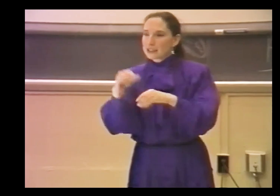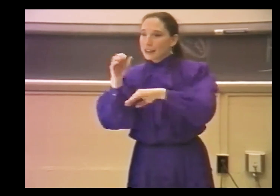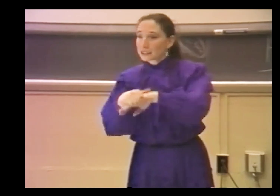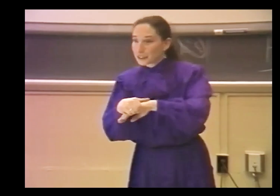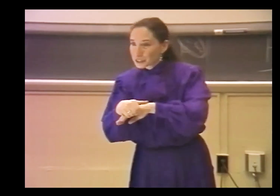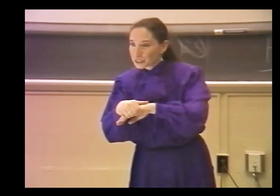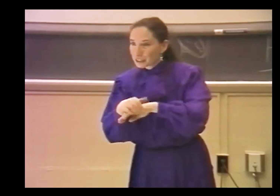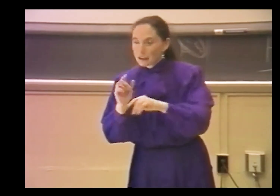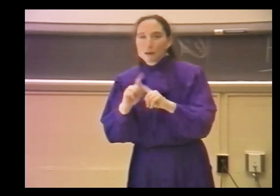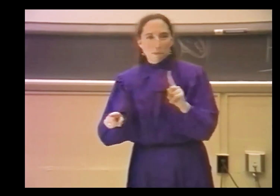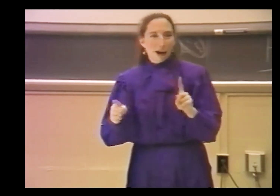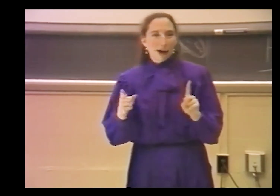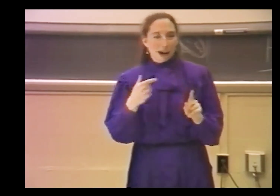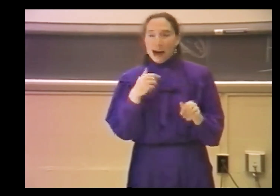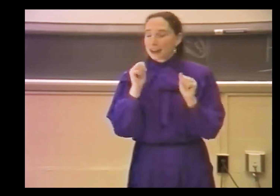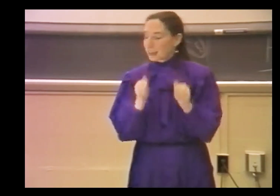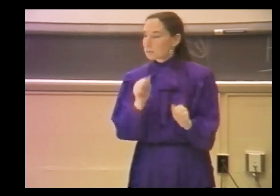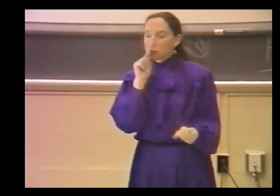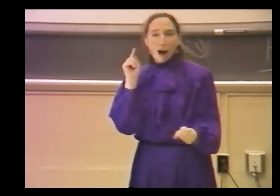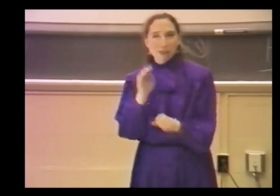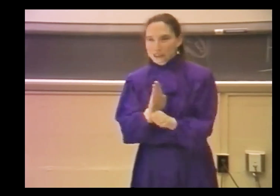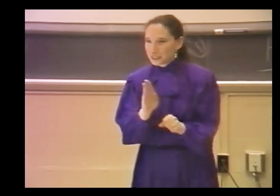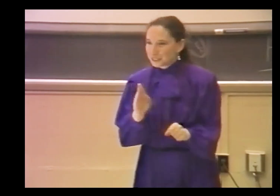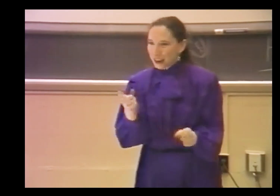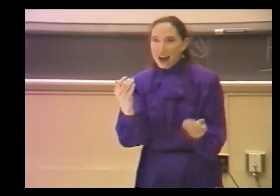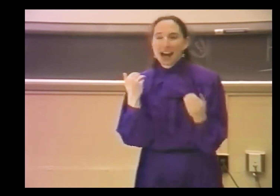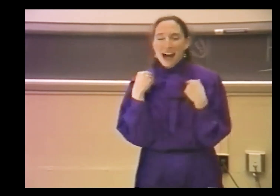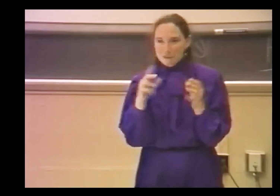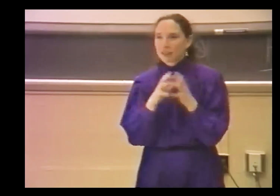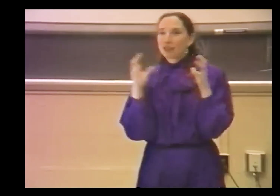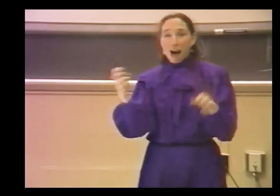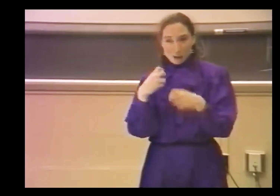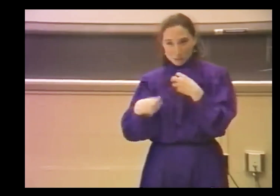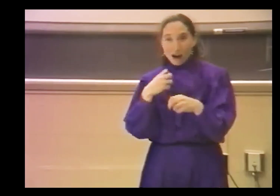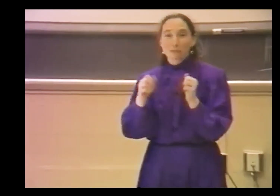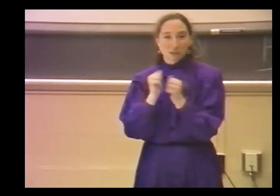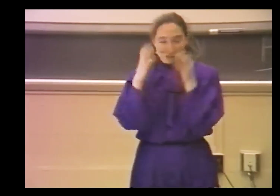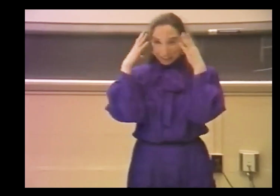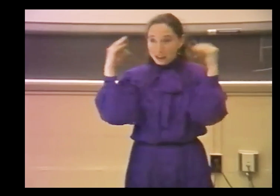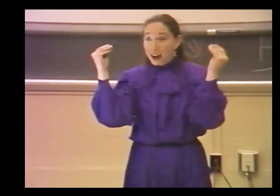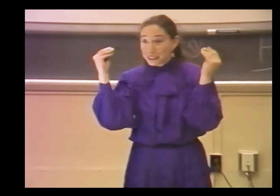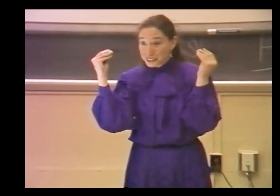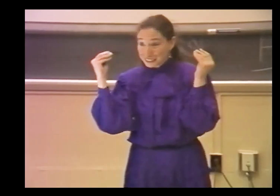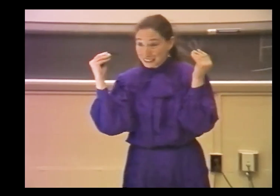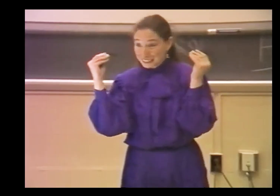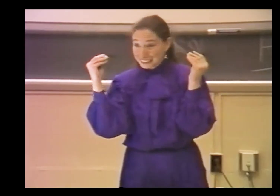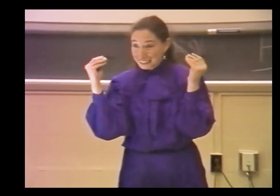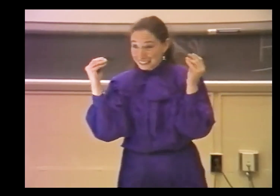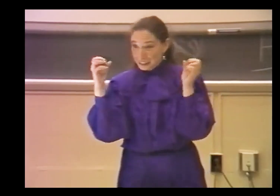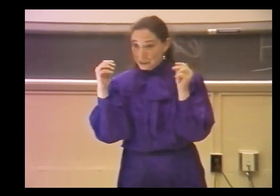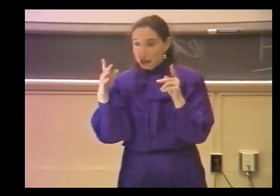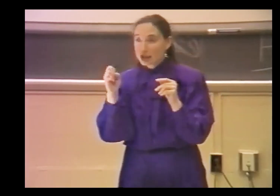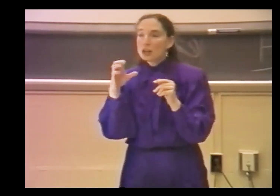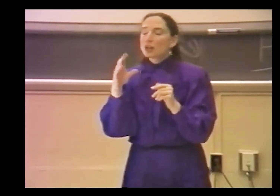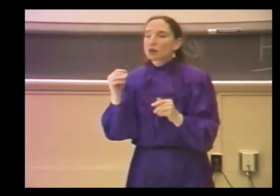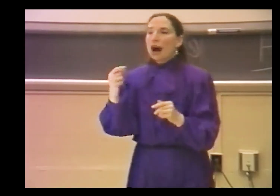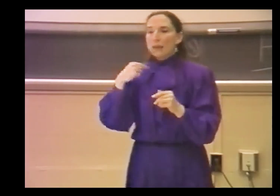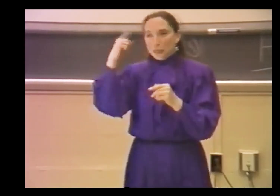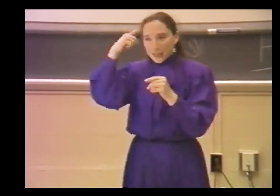in English. But I can promise you, I have a lot of problem with Dutch. Okay, so I